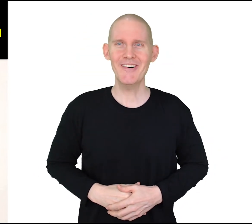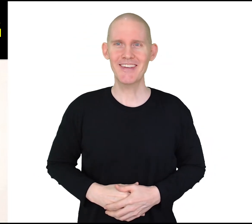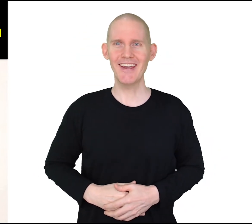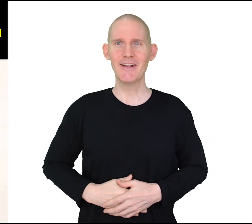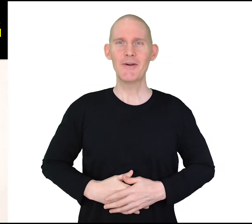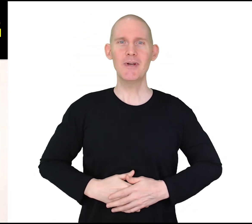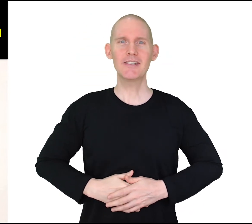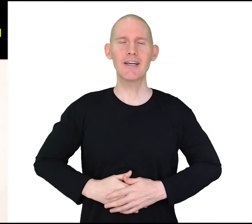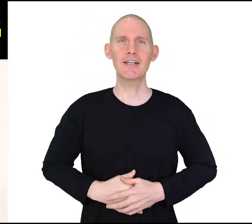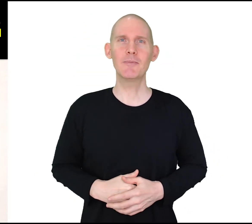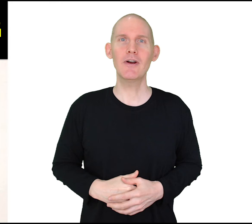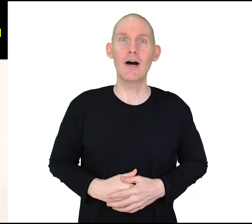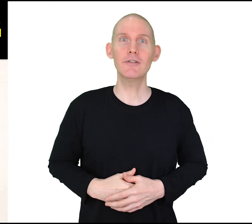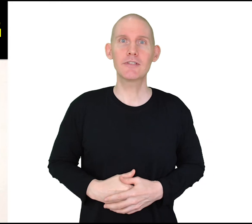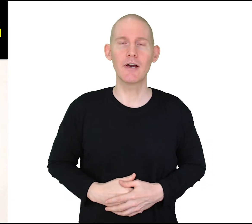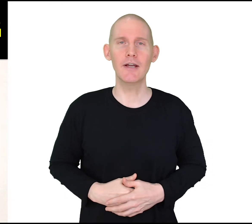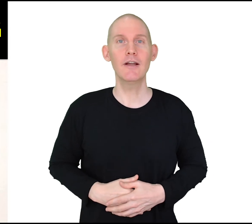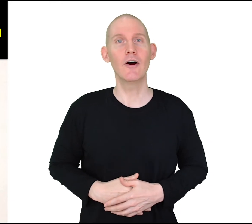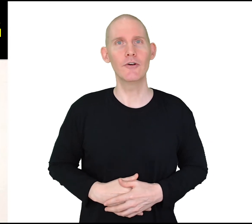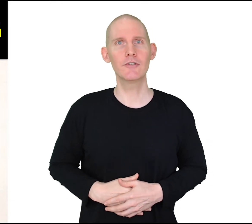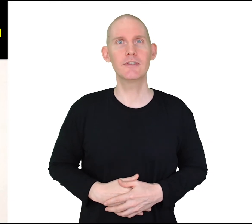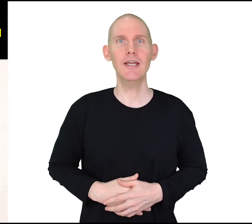Okay, we just talked about how to sign understanding.